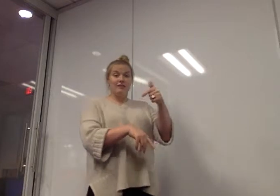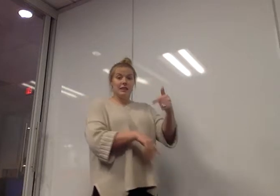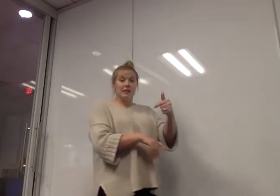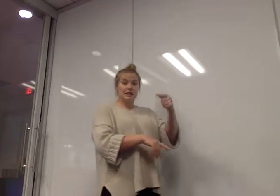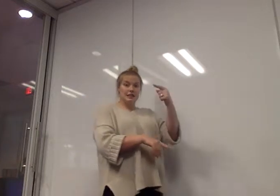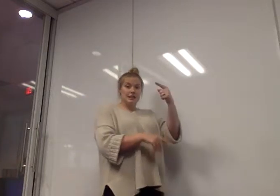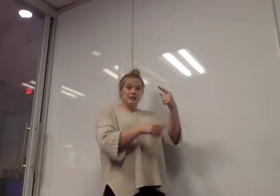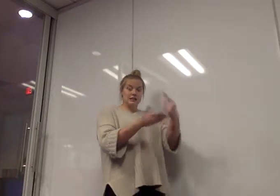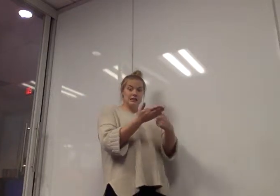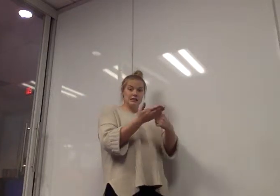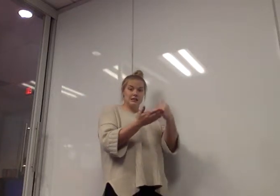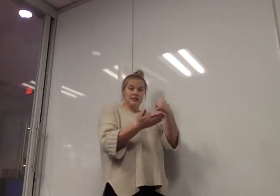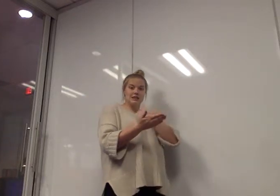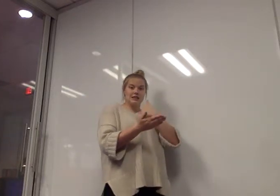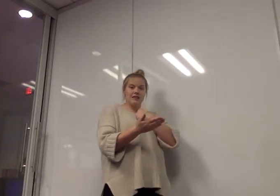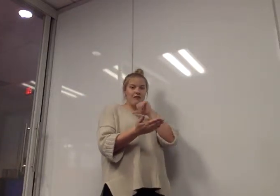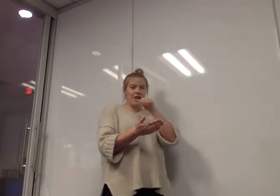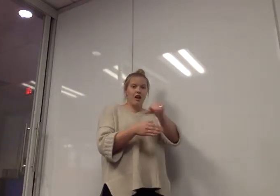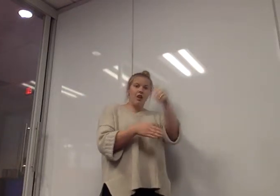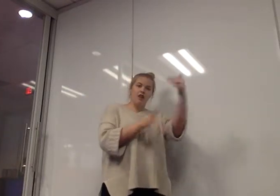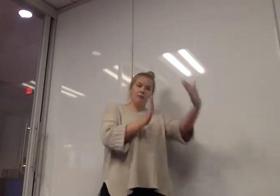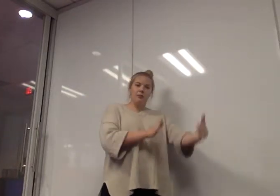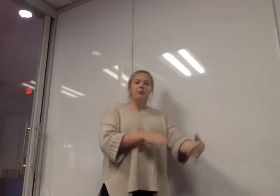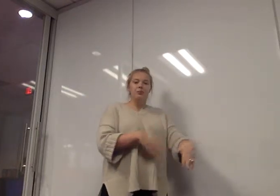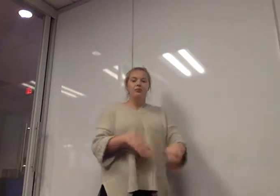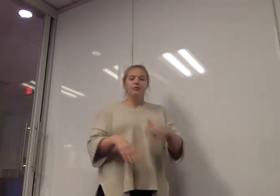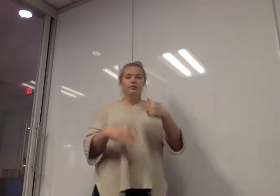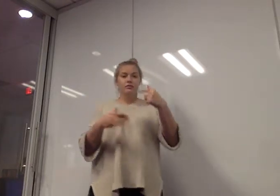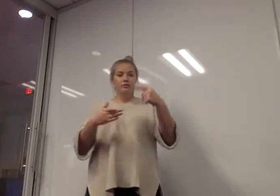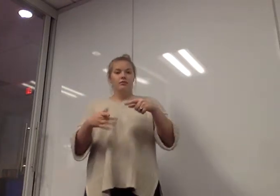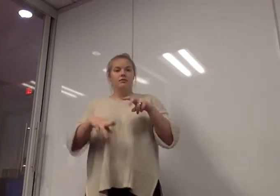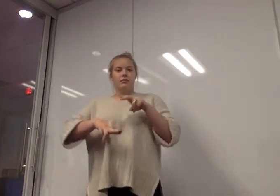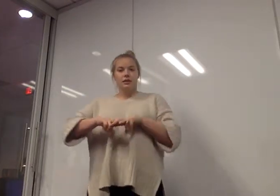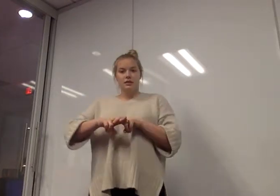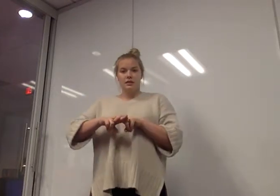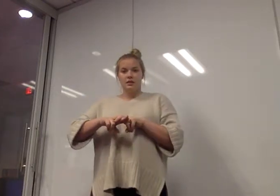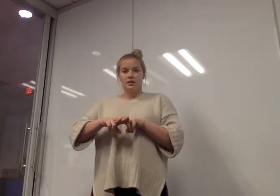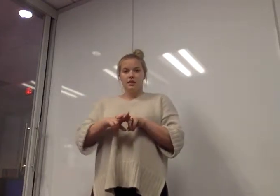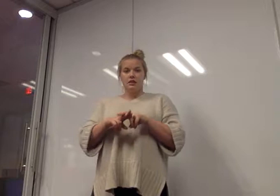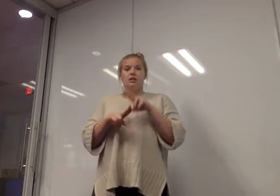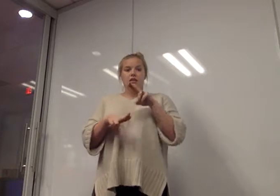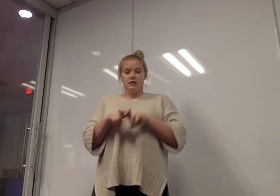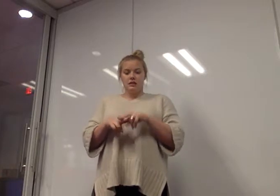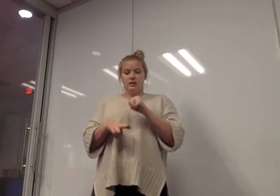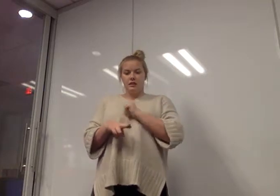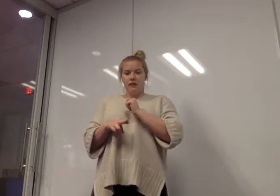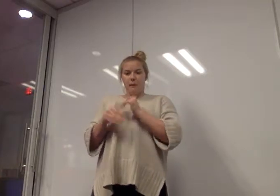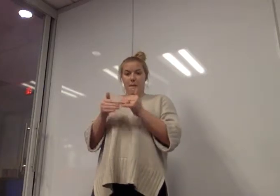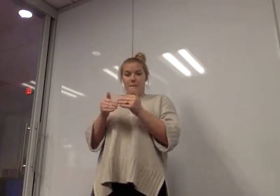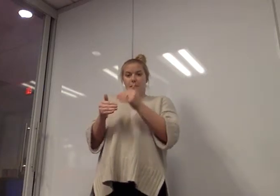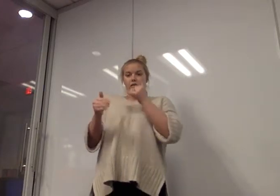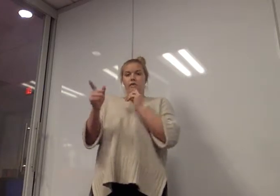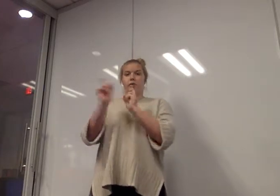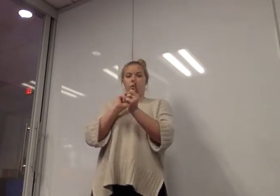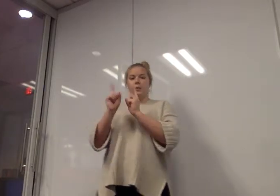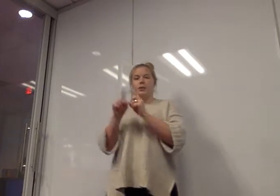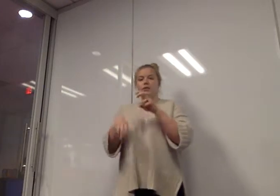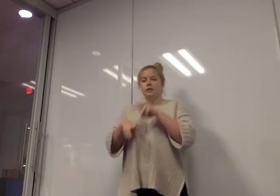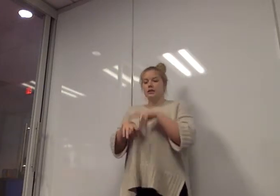yourself. What do you do before you go into a job interview? You do this. Right? You're sitting down, you're looking at your iPhone or your Android, not trying to leave anyone